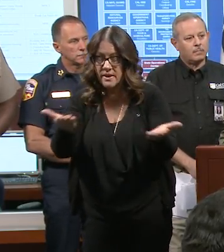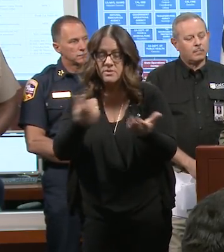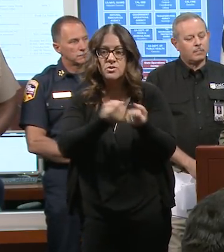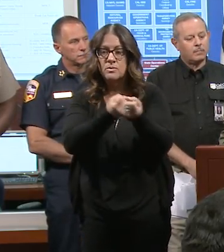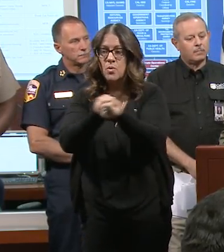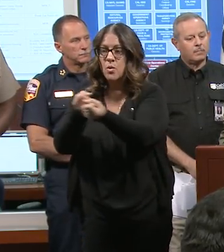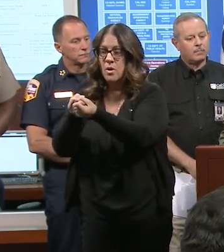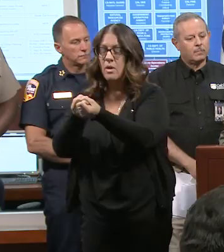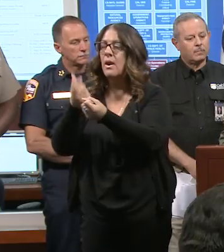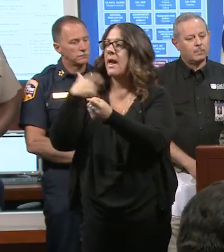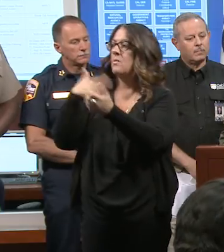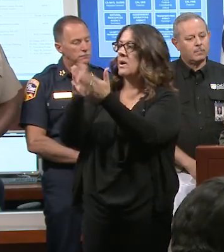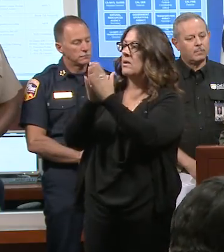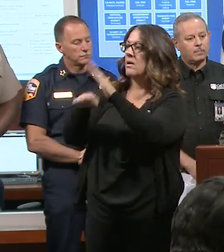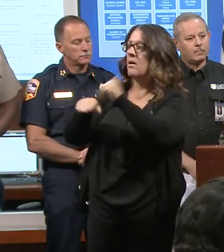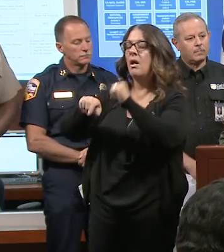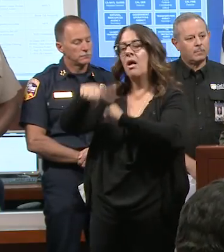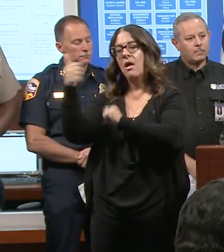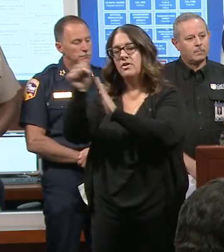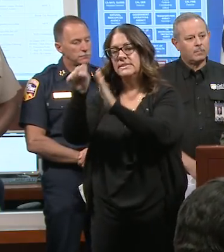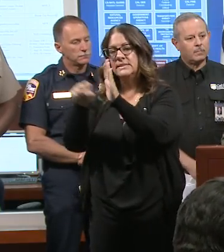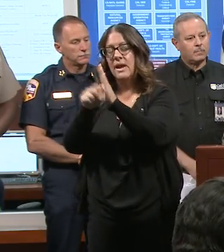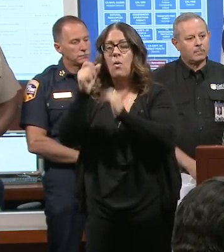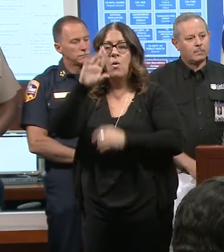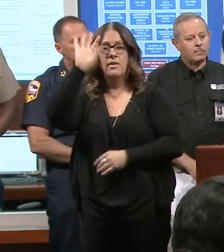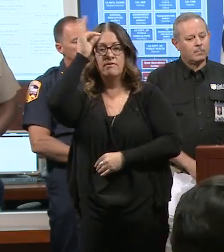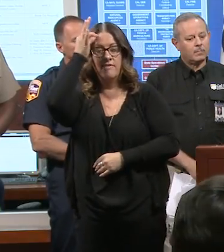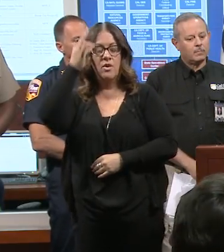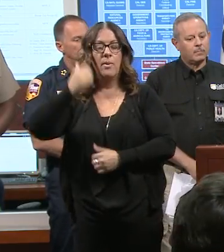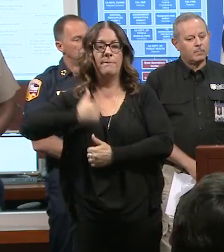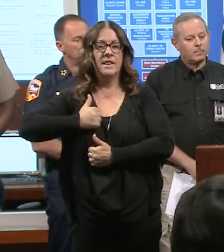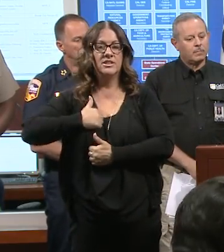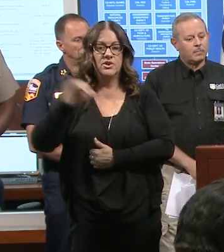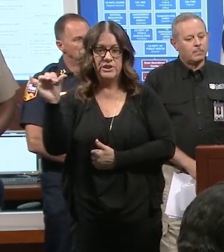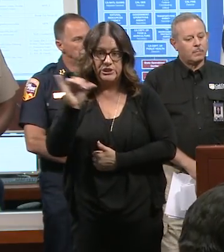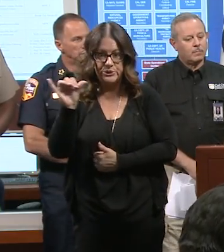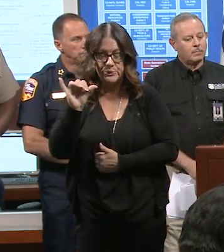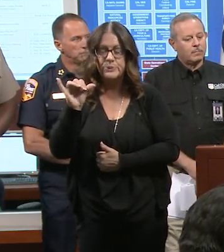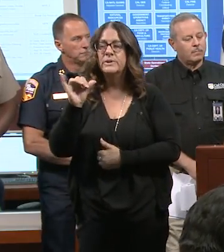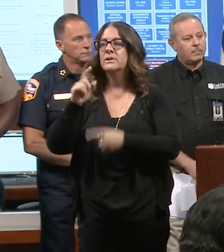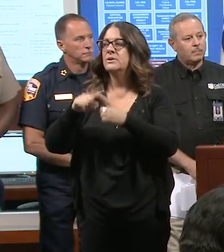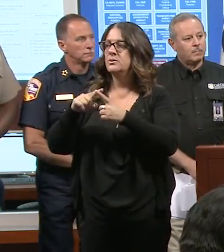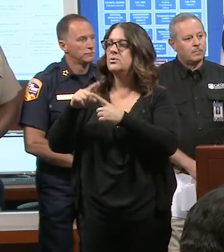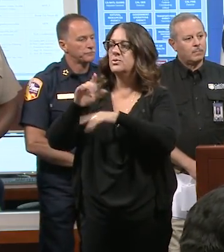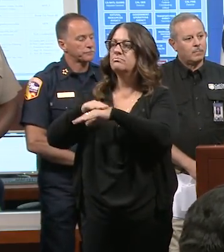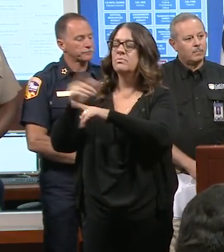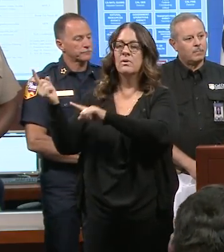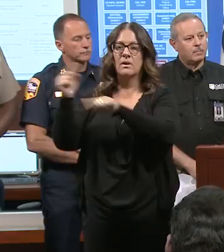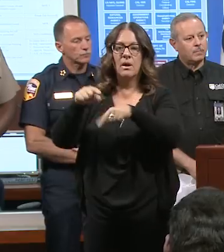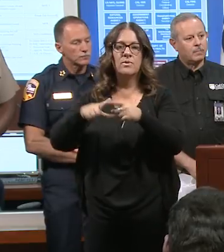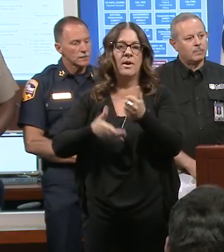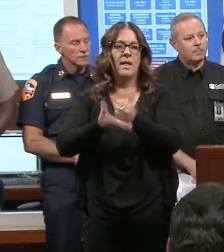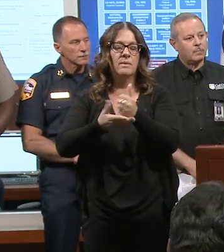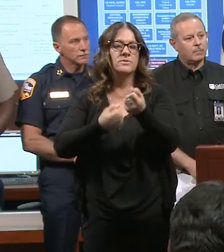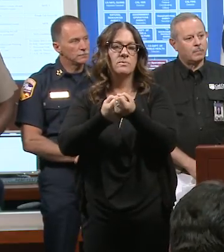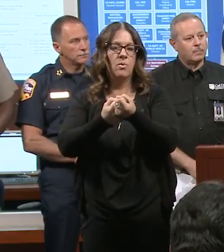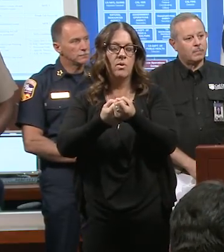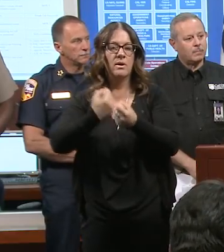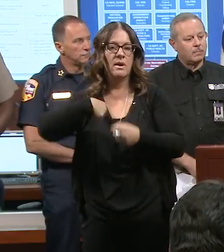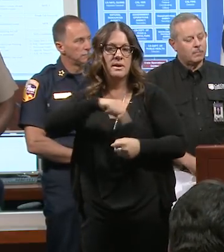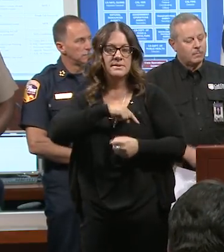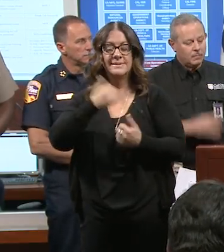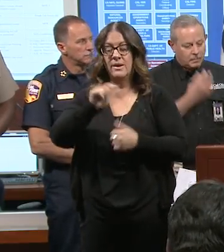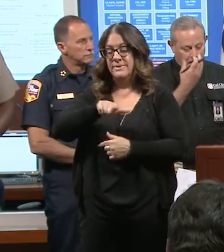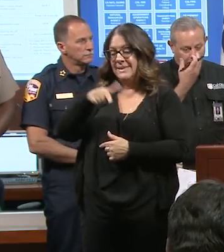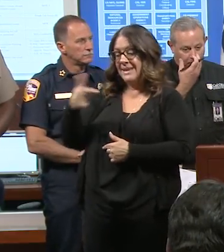states, or the federal military if necessary. And I'll be followed by Mr. Bob Fenton, who's the Regional Administrator for FEMA